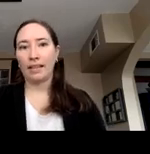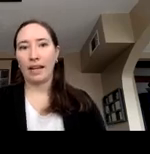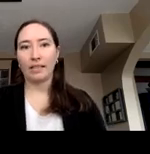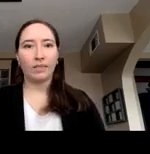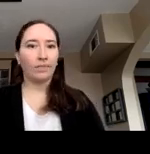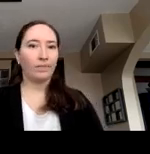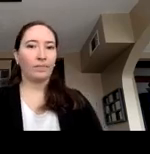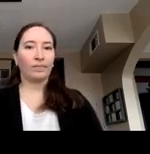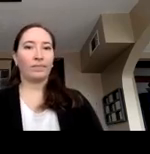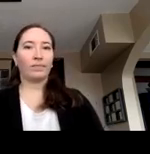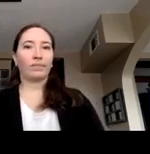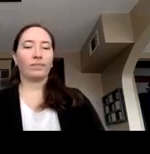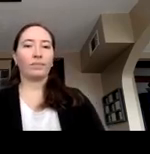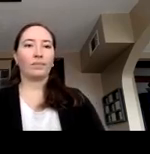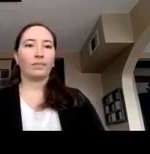and edit the text.